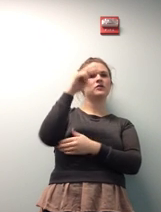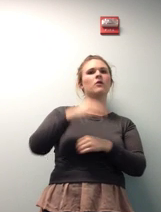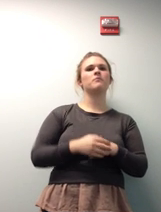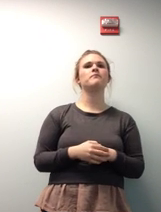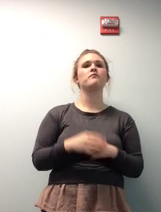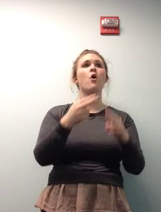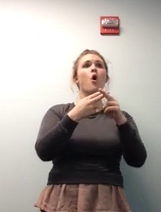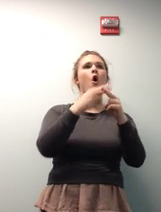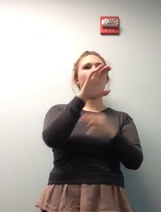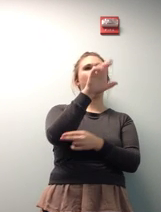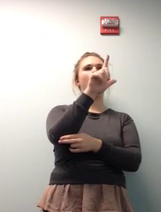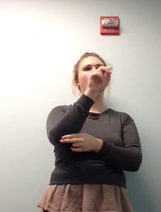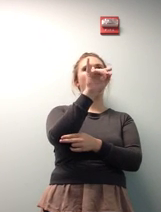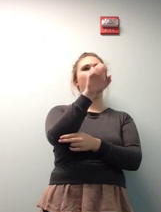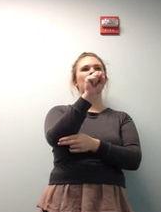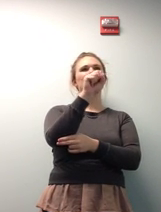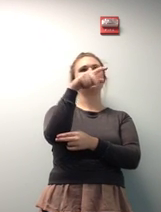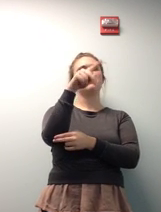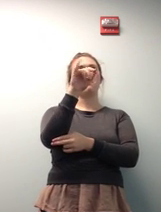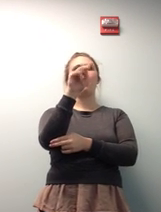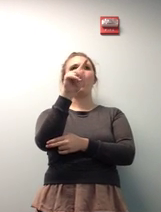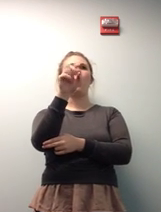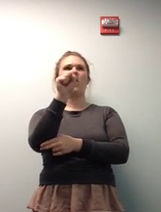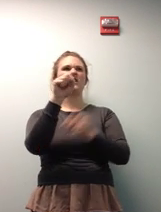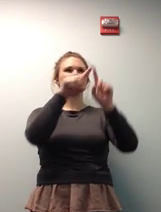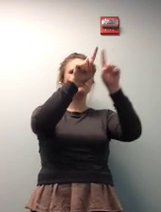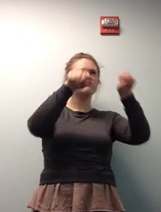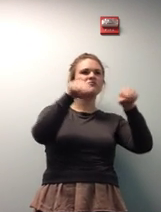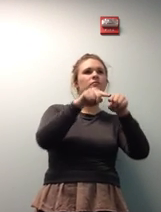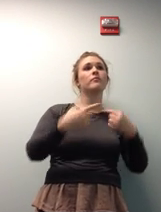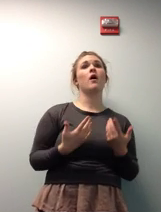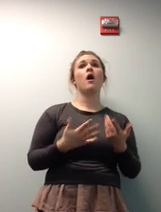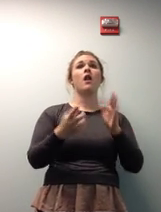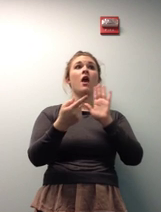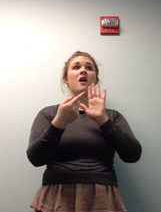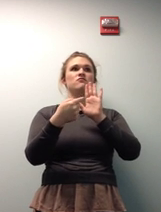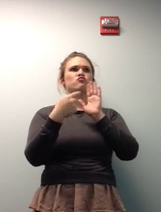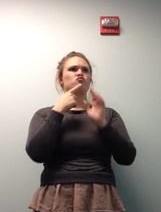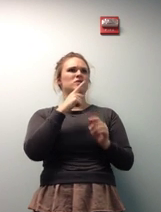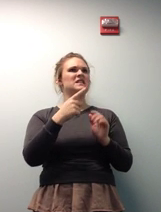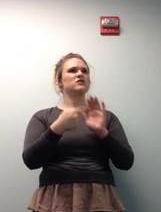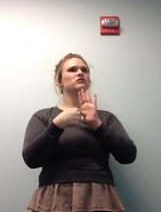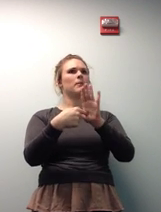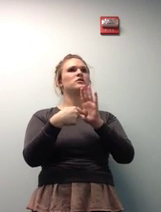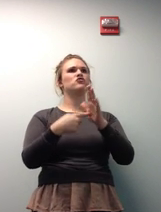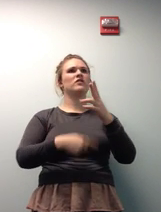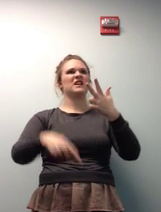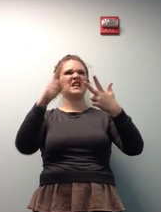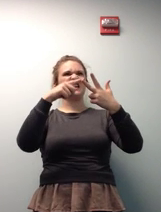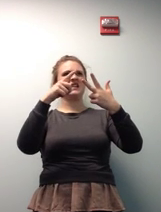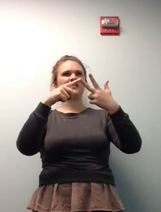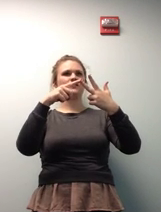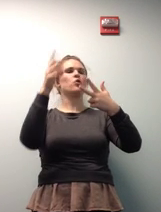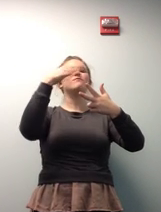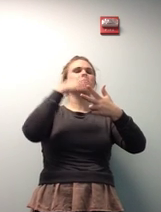for a long time they were offered as evidence for the land bridge theory, because similar points have been discovered in the area around